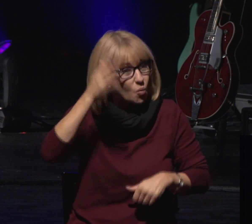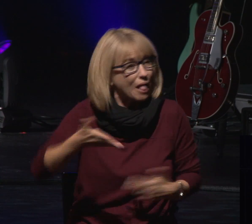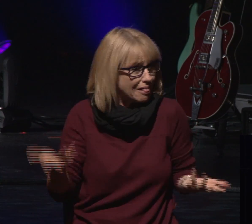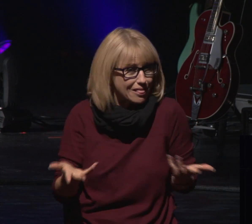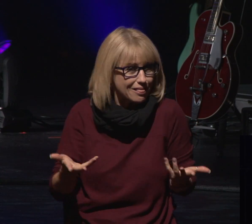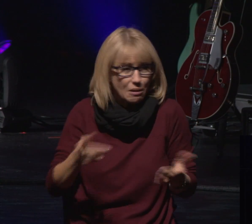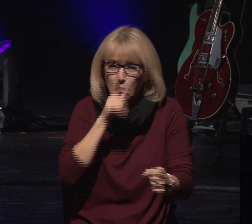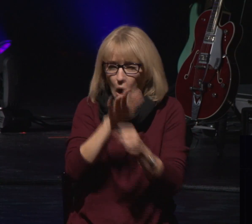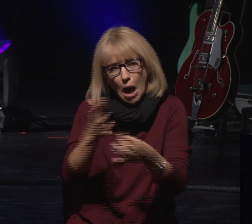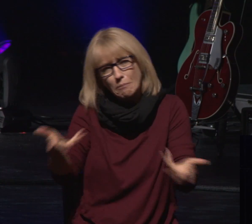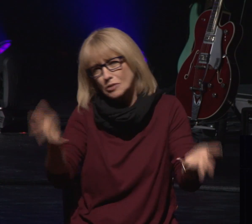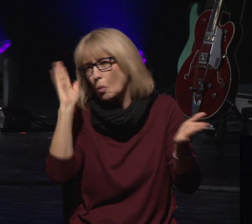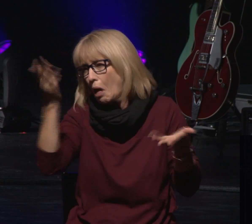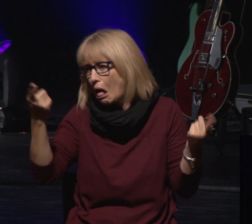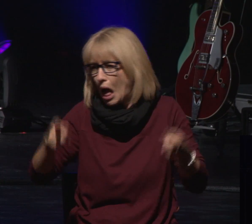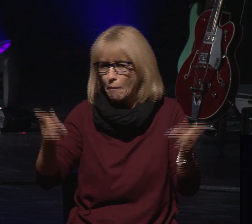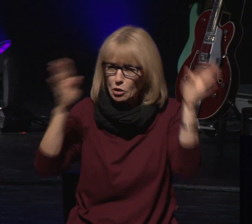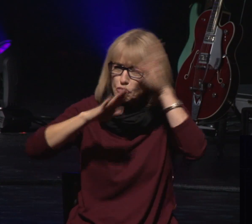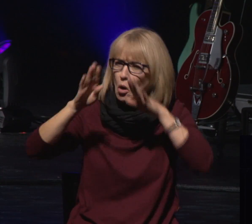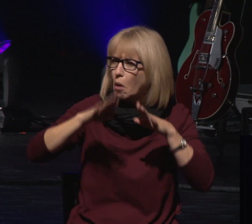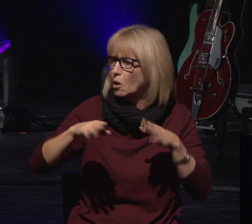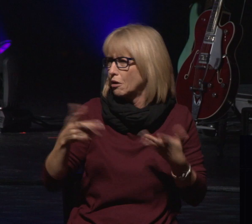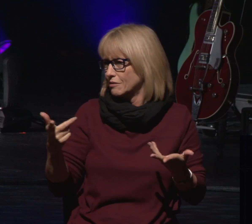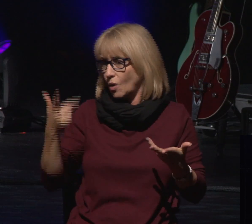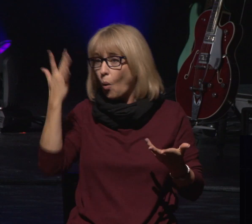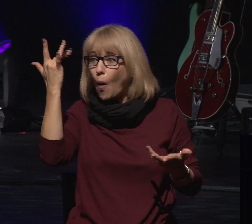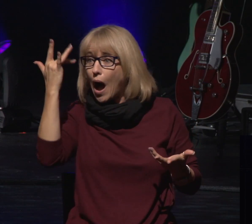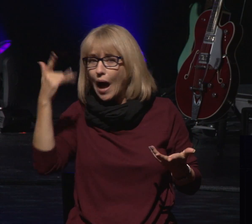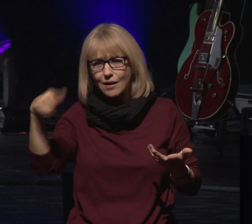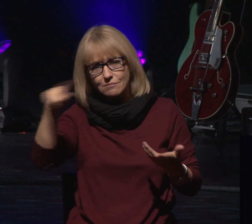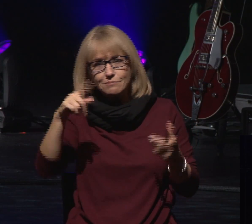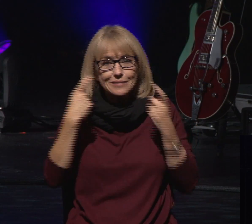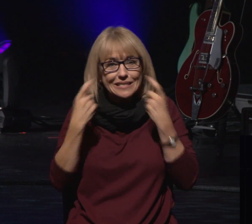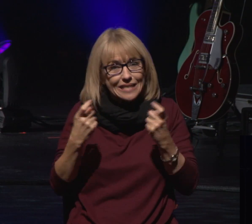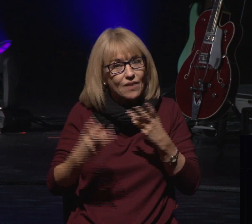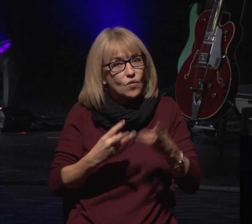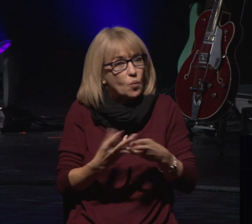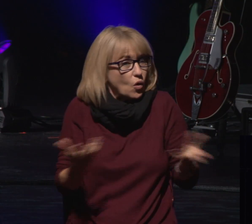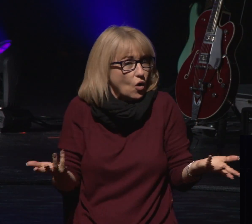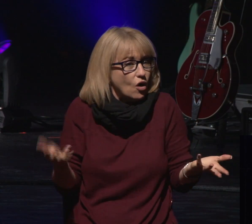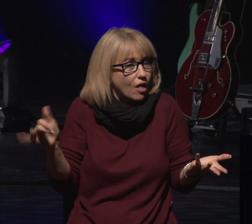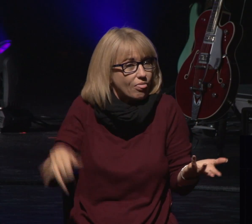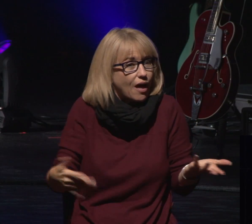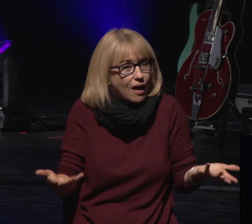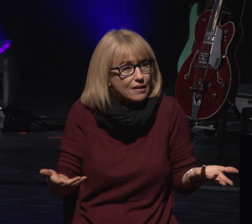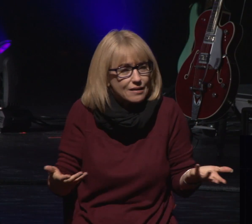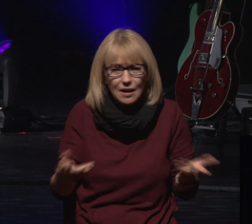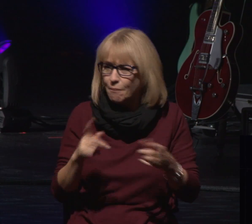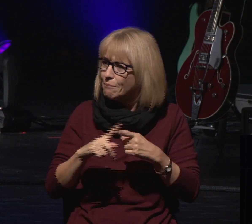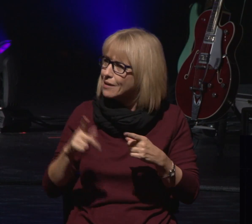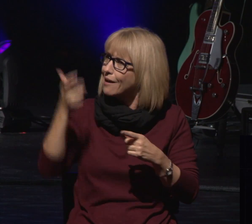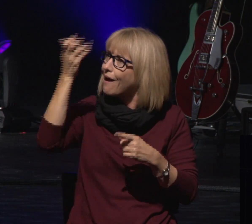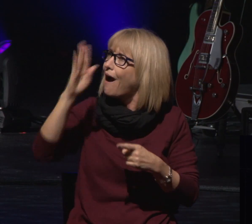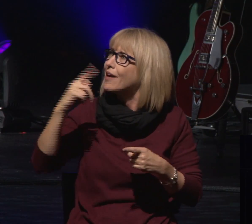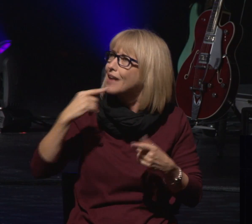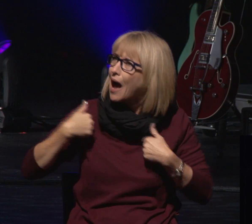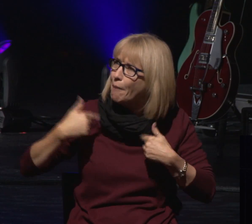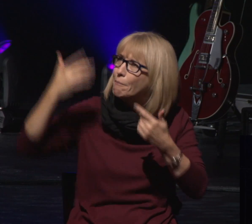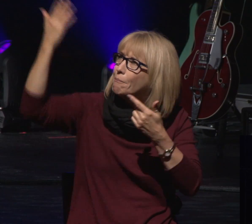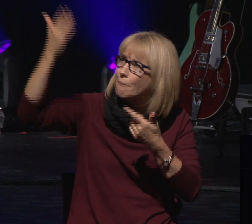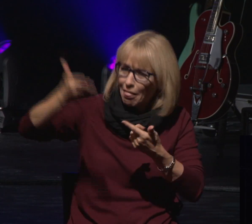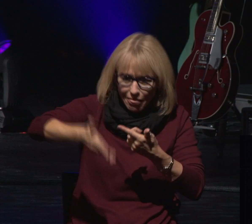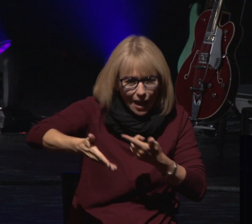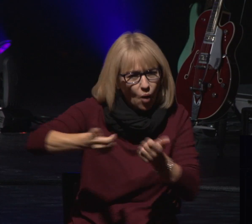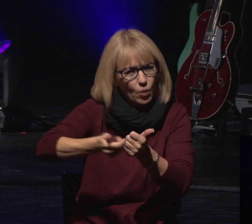it's full of all kinds of fallen people like you and me. But in the midst of it, God says, my presence is there. And last week we talked about